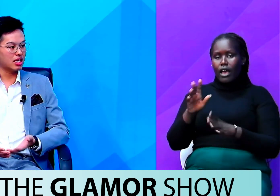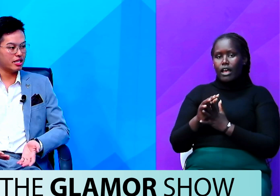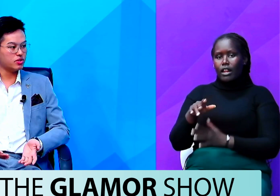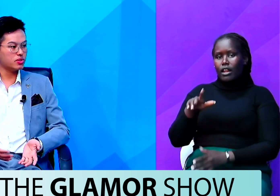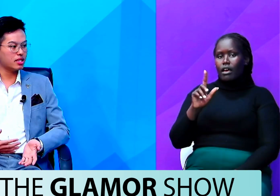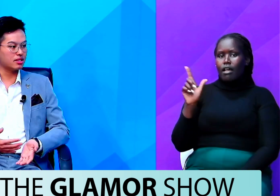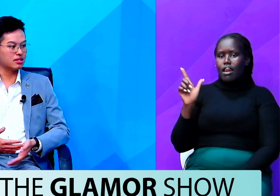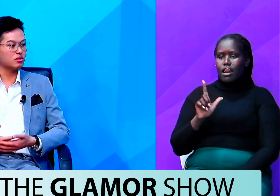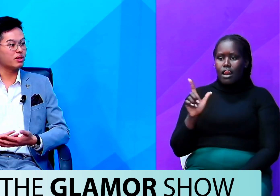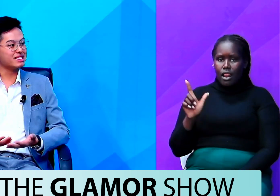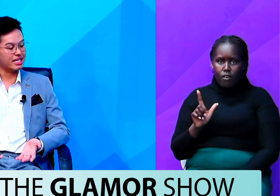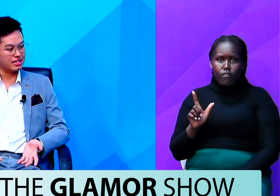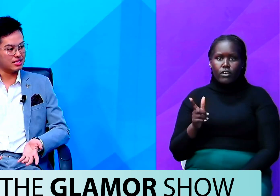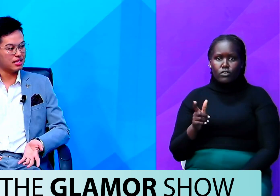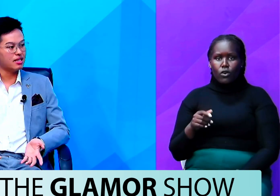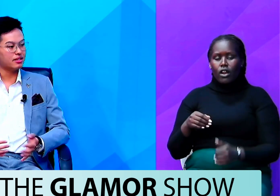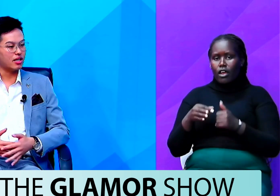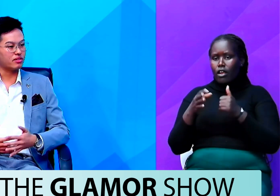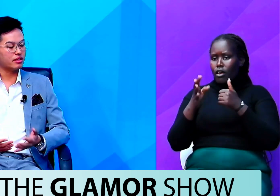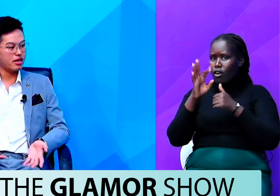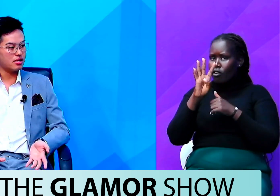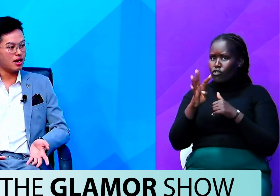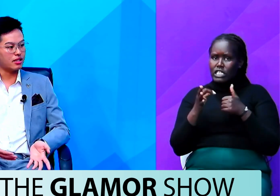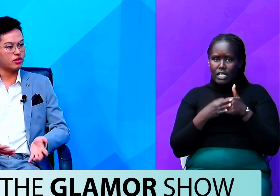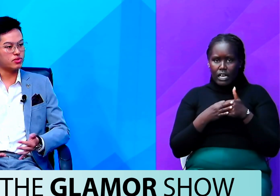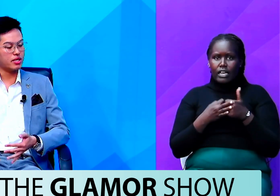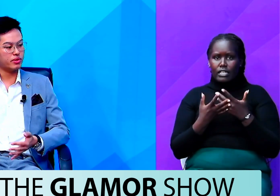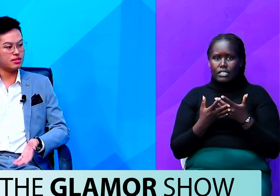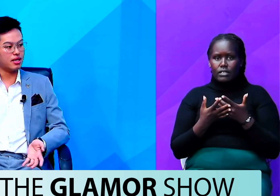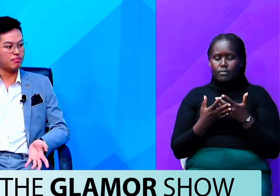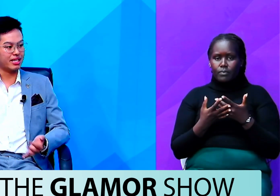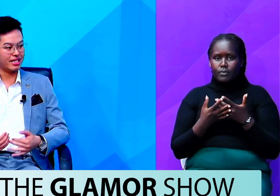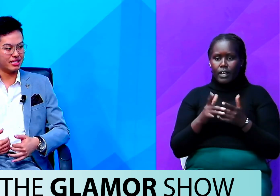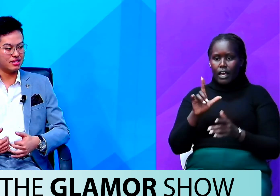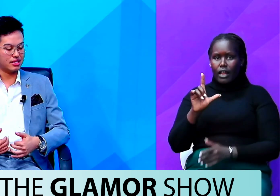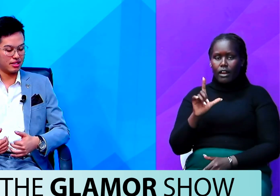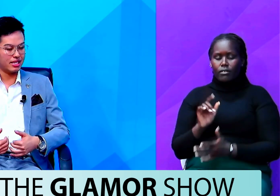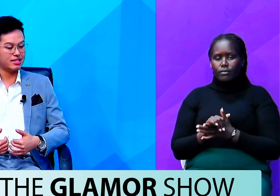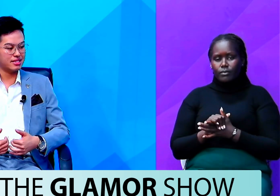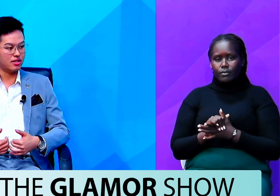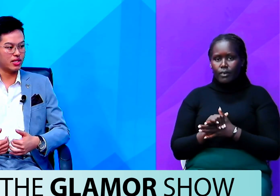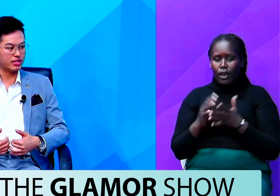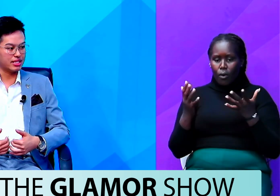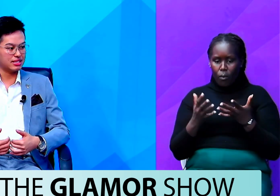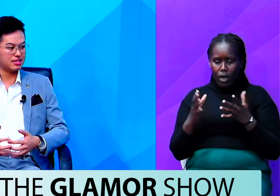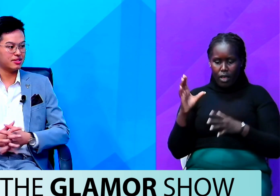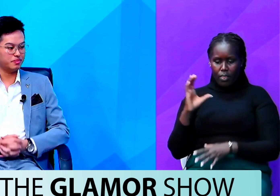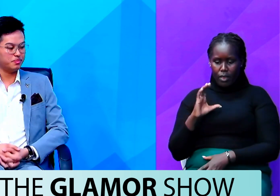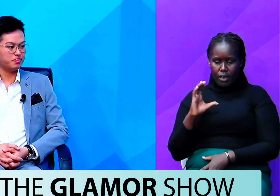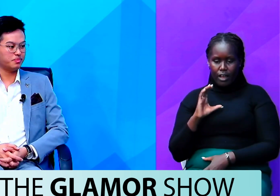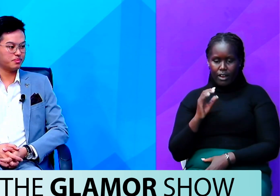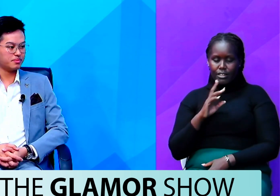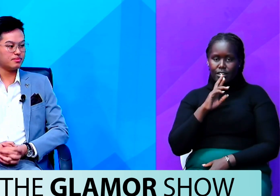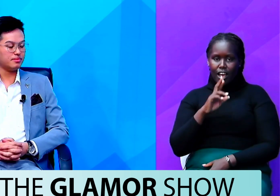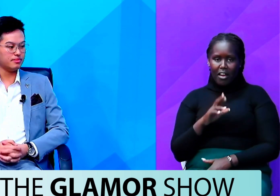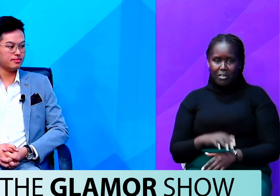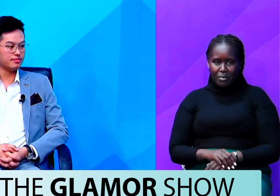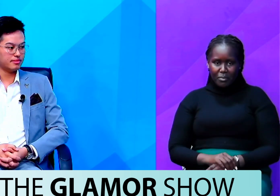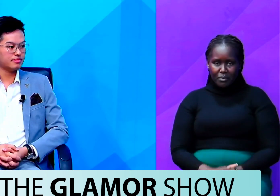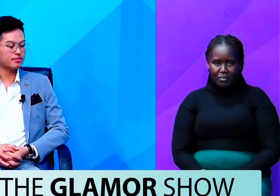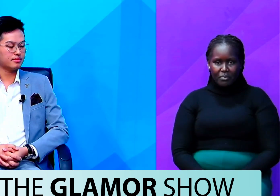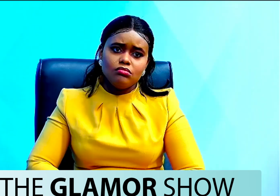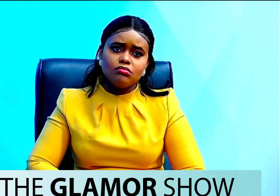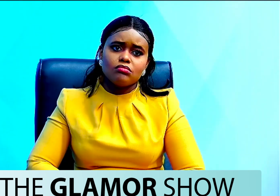and Kileleshwa and Westlands. Now, those areas are my clientele nowadays.